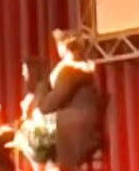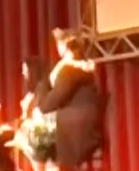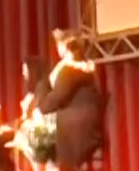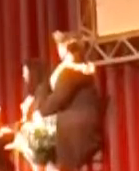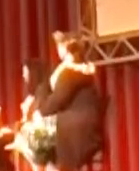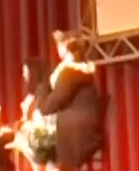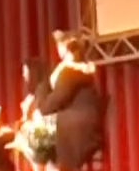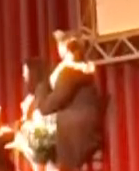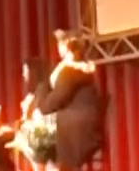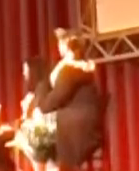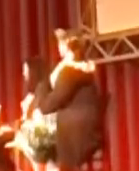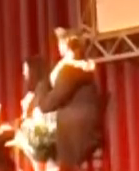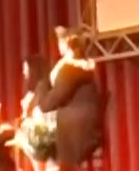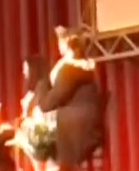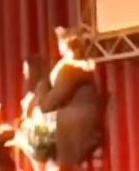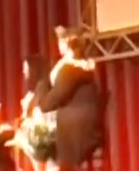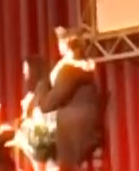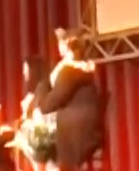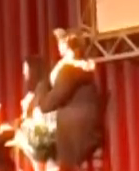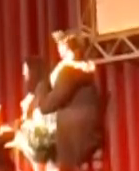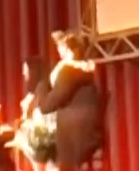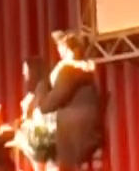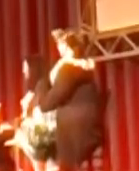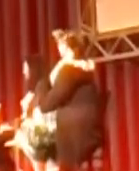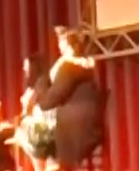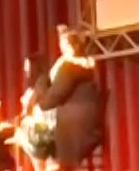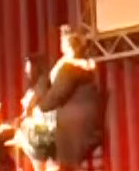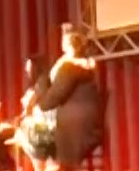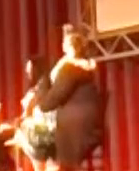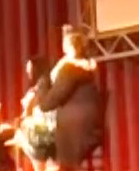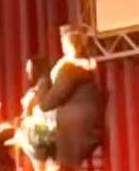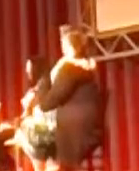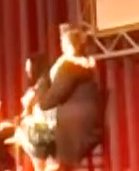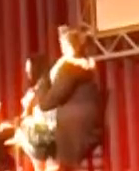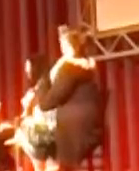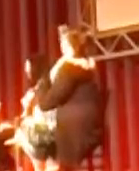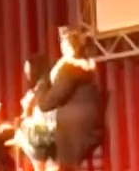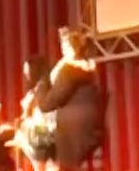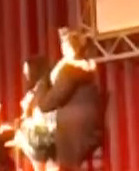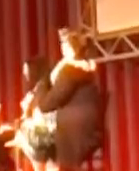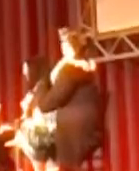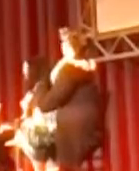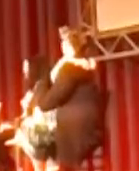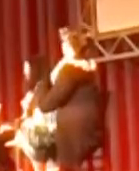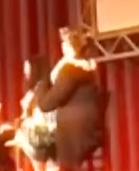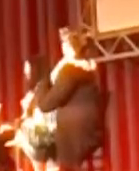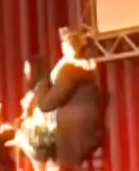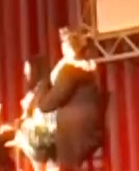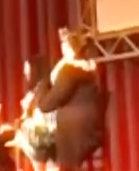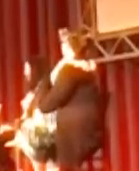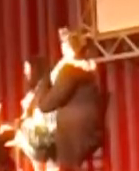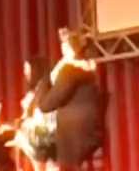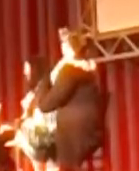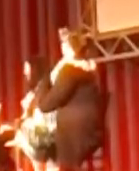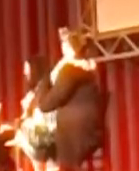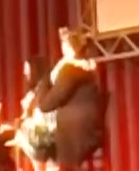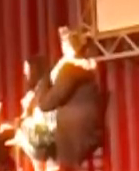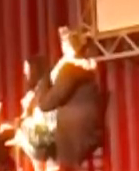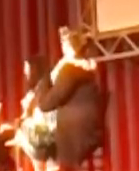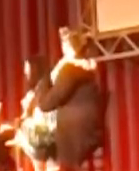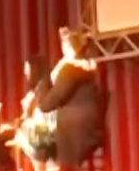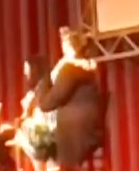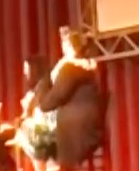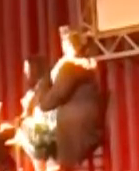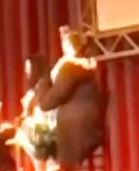show in the 5,000 centres. No, do it in 100 seater first. Yeah. But I love that moment, and I love